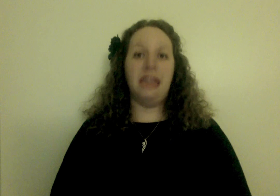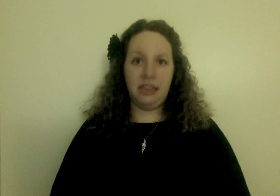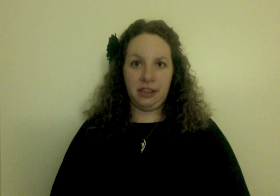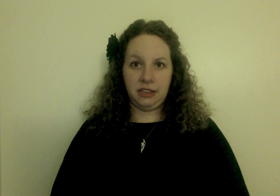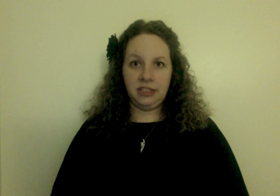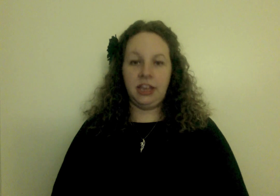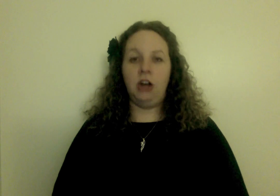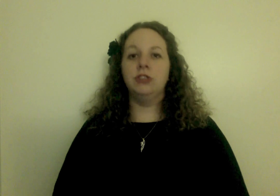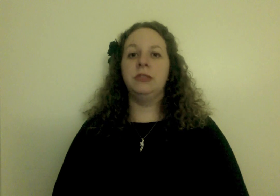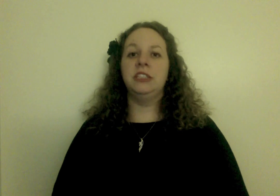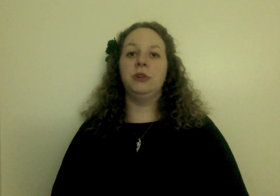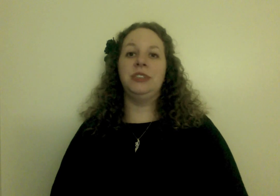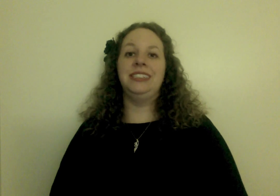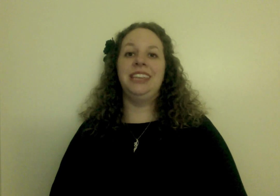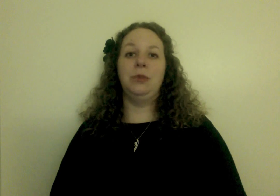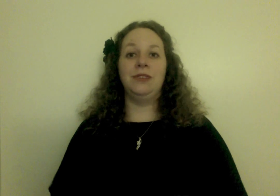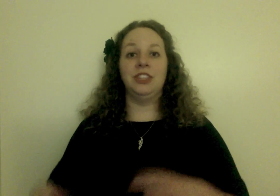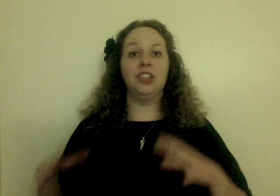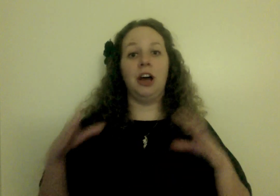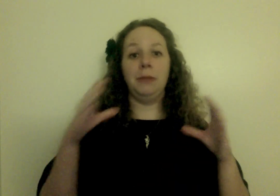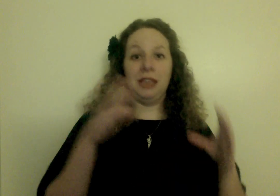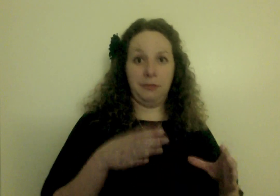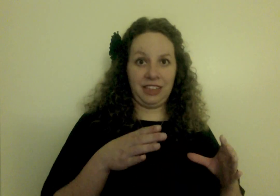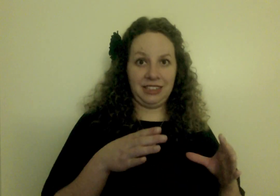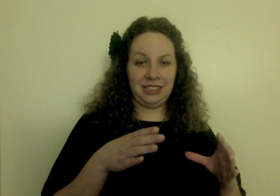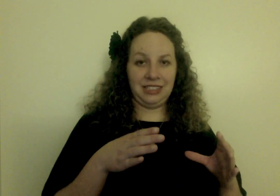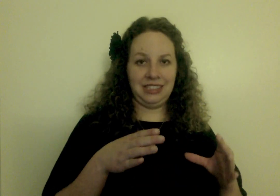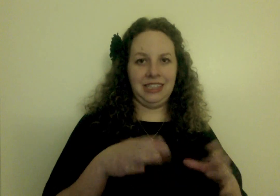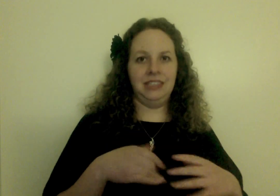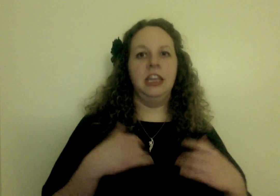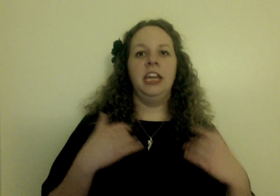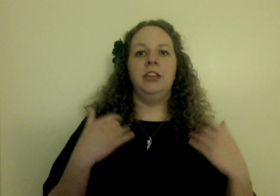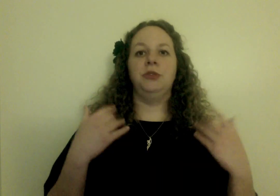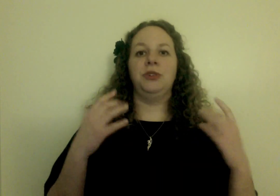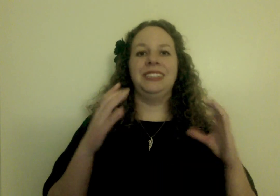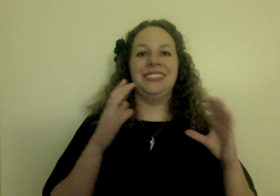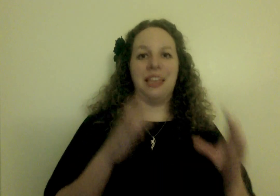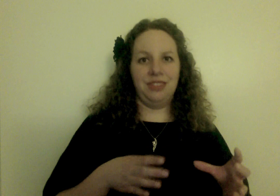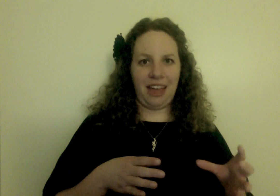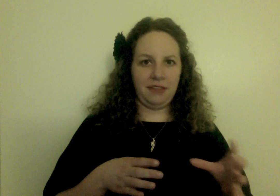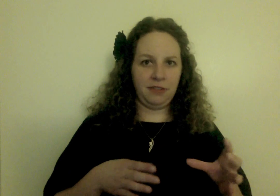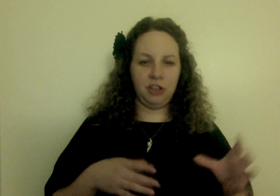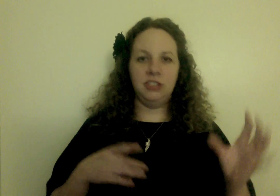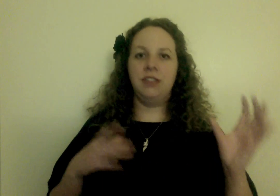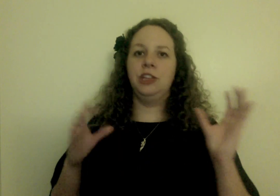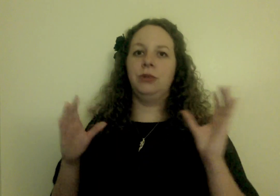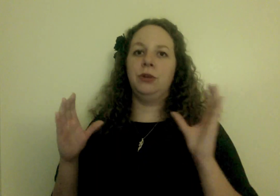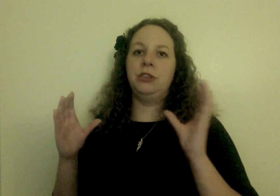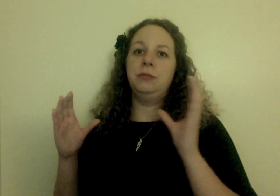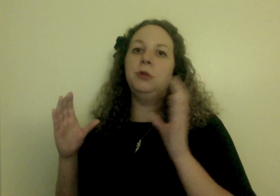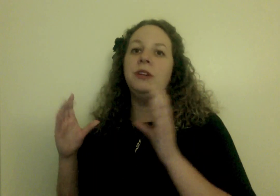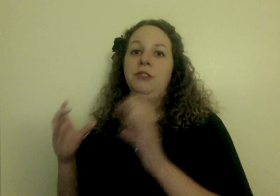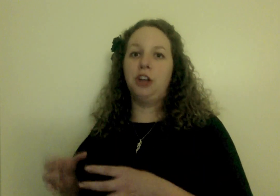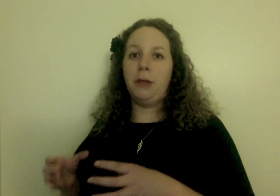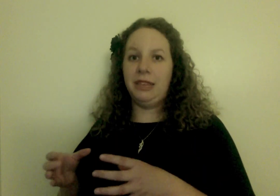And it also means that you're going to take whatever the topic of that sentence is and you're going to sign that first and then you're going to put whatever your comment